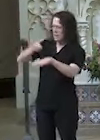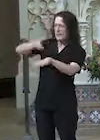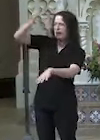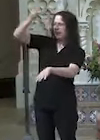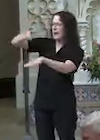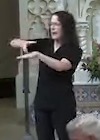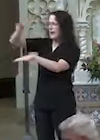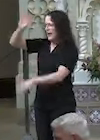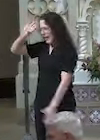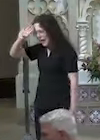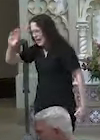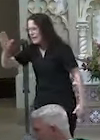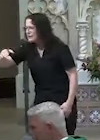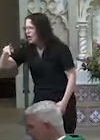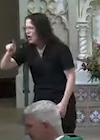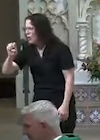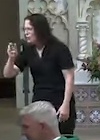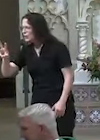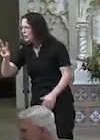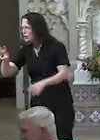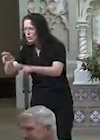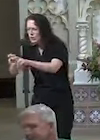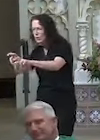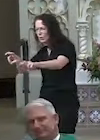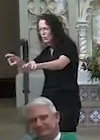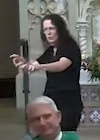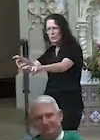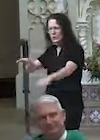Hello, pew."